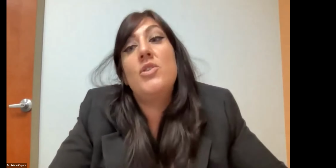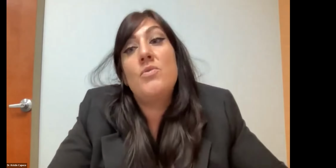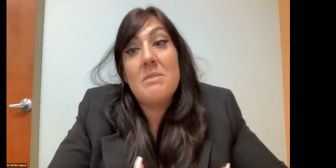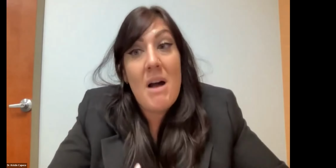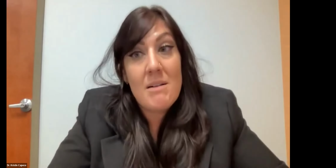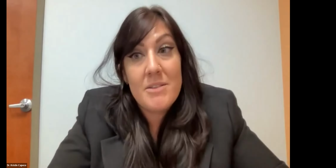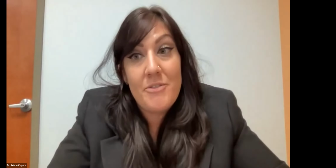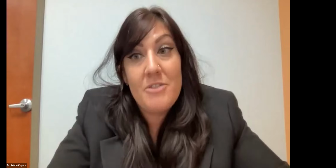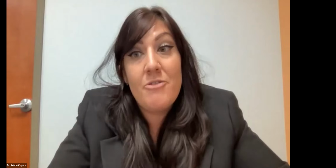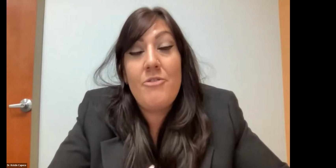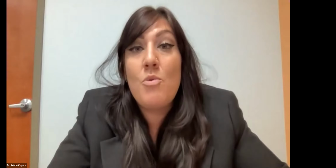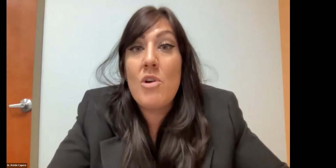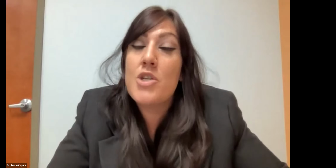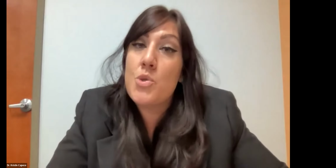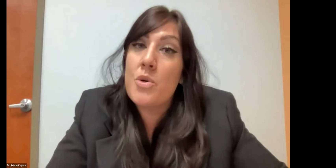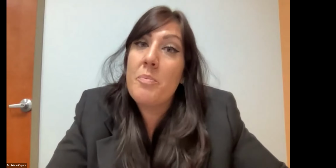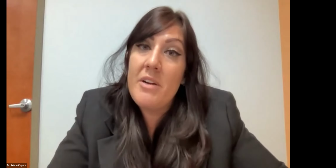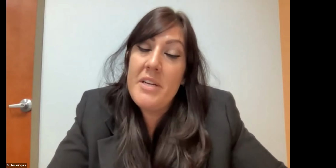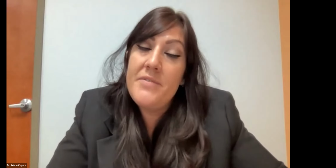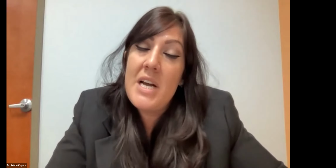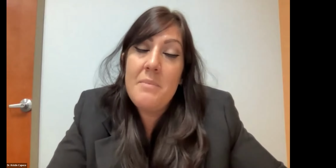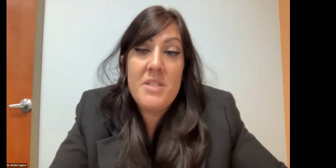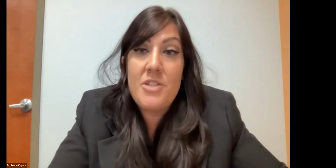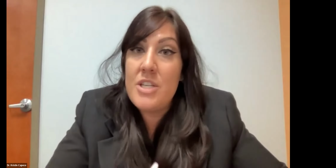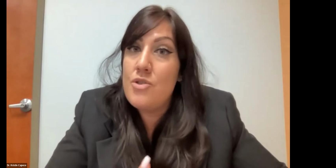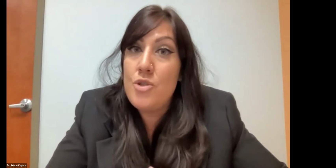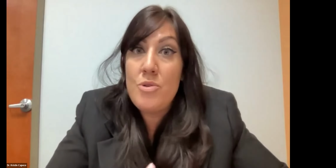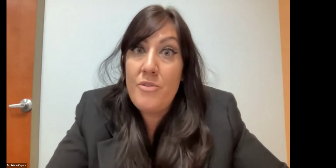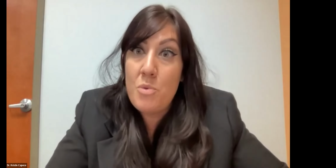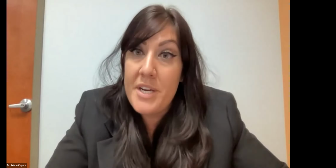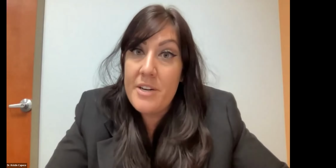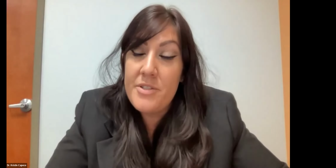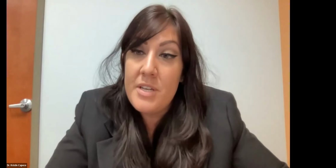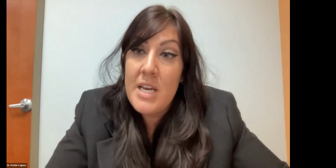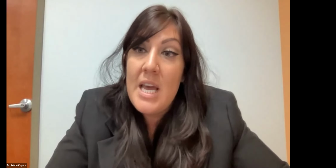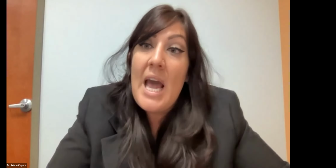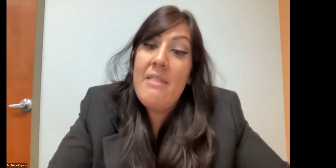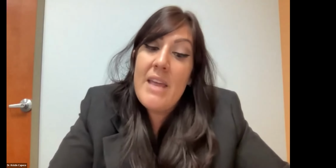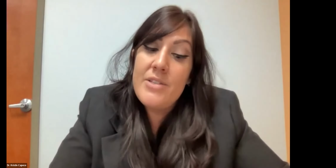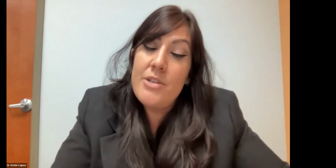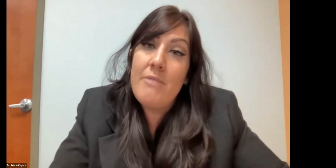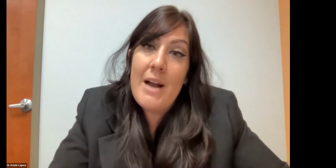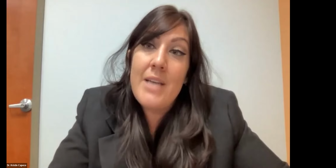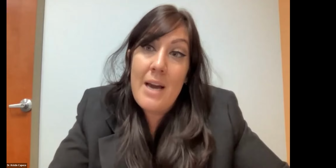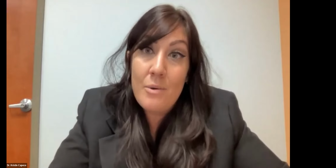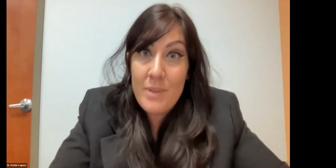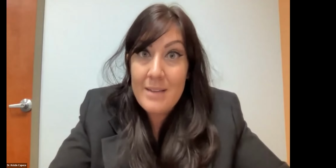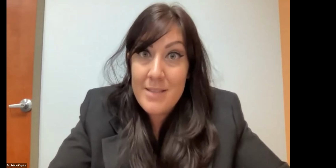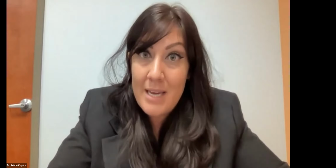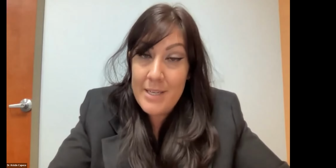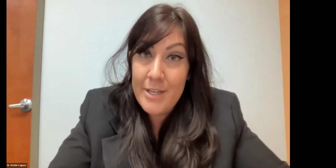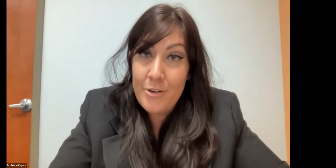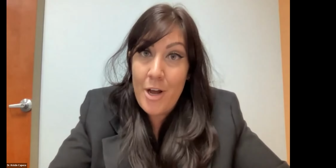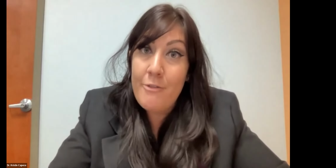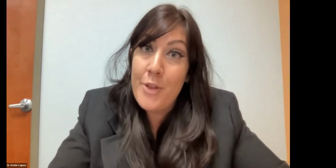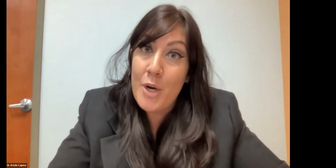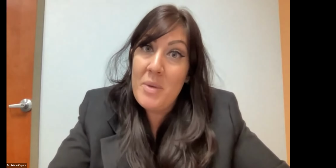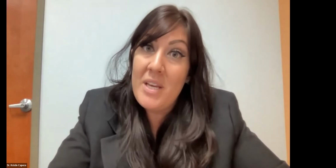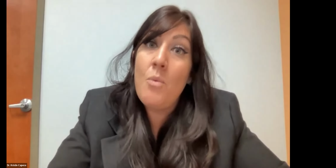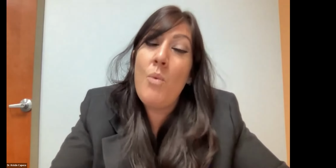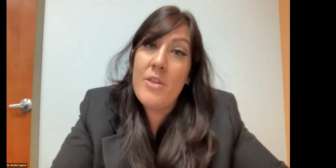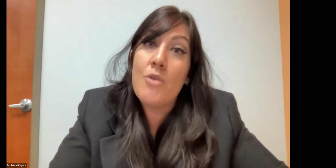is to use tamoxifen for a shorter period of time, such as 2 to 4 years, and then to round out that 10-year